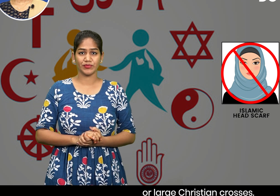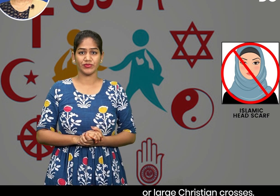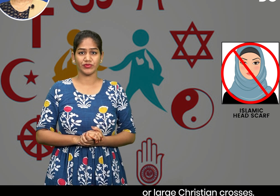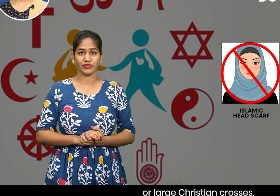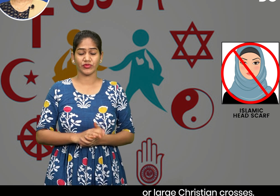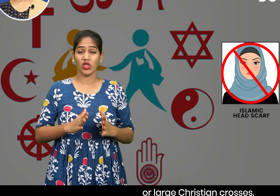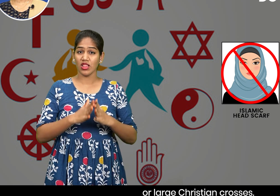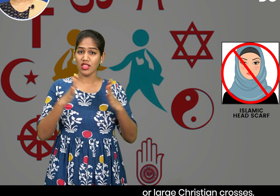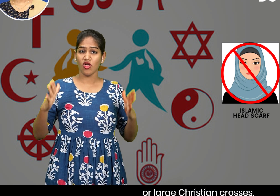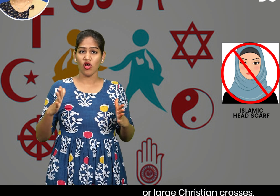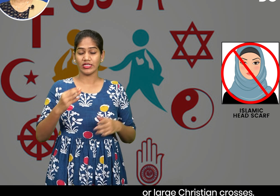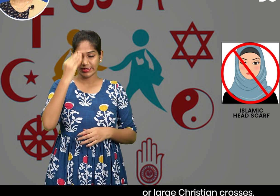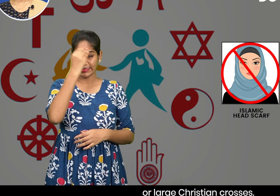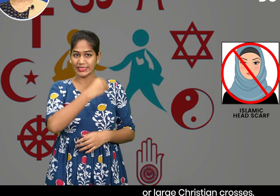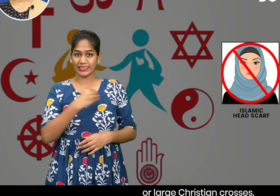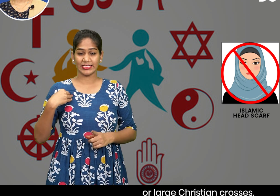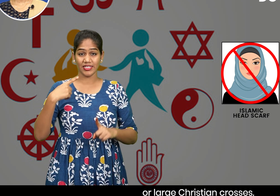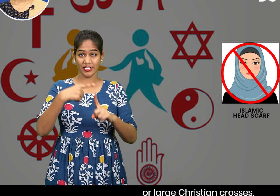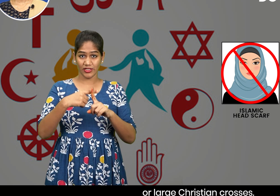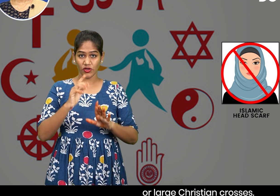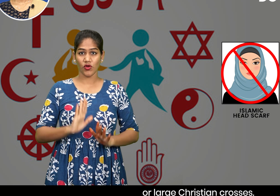or large Christian crosses.